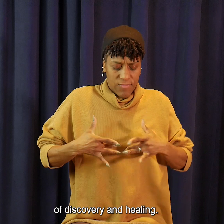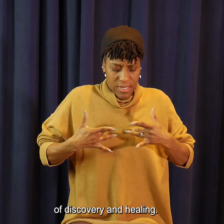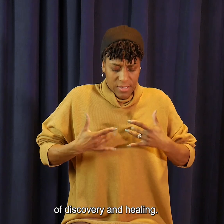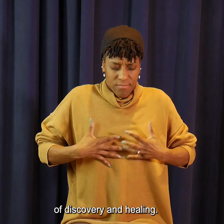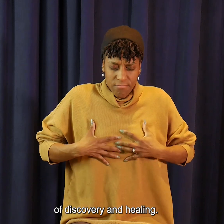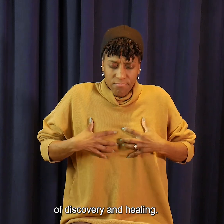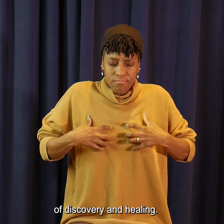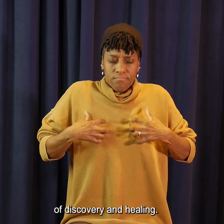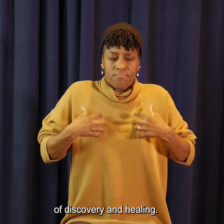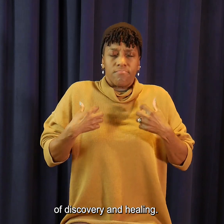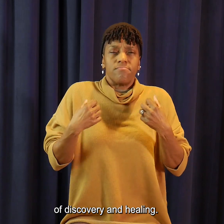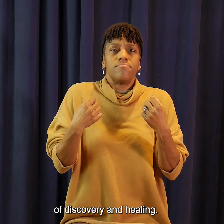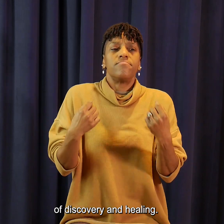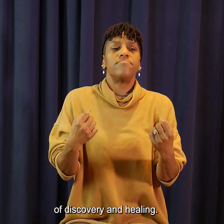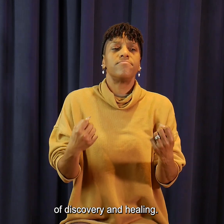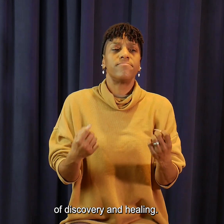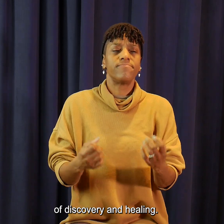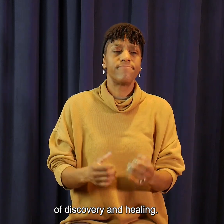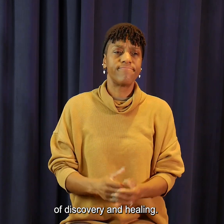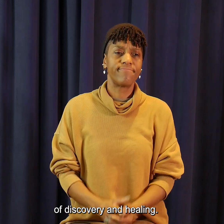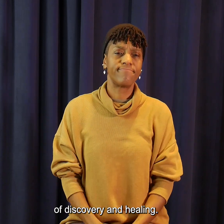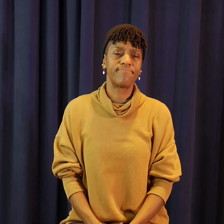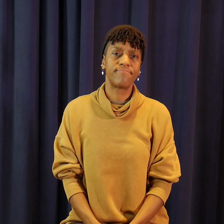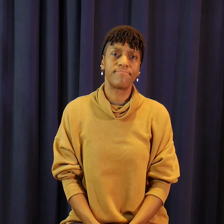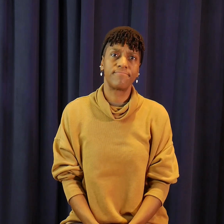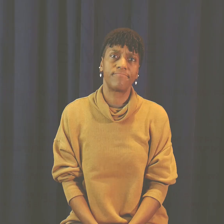of discovery and healing.